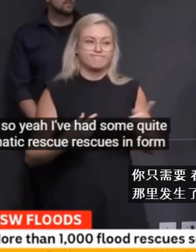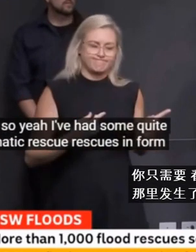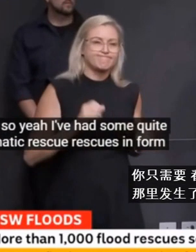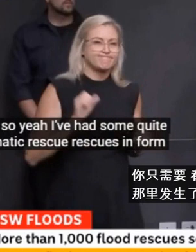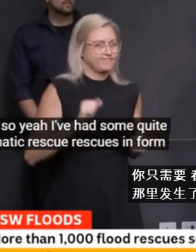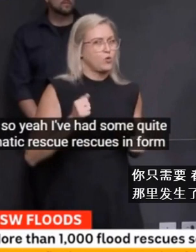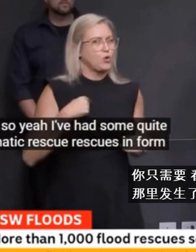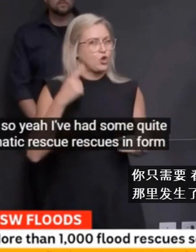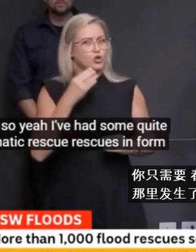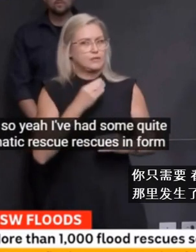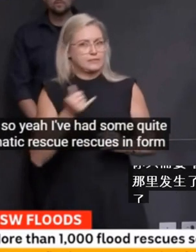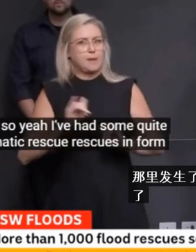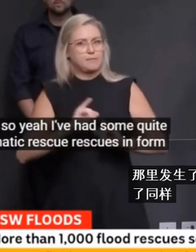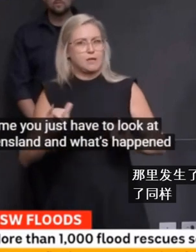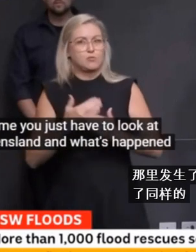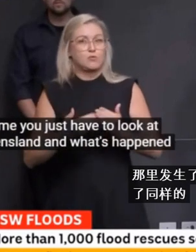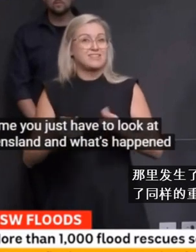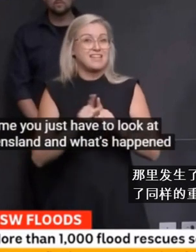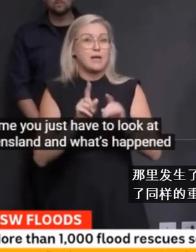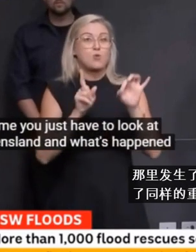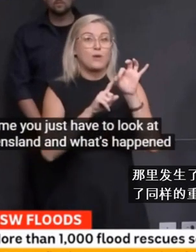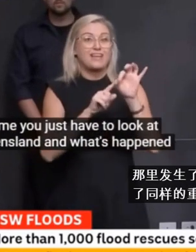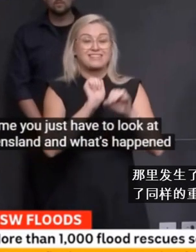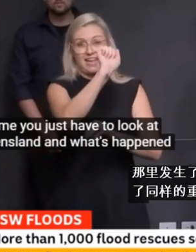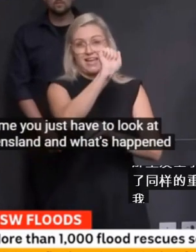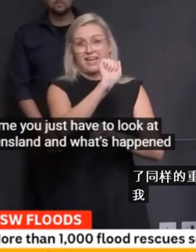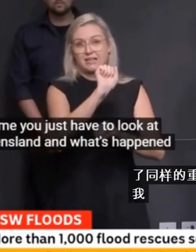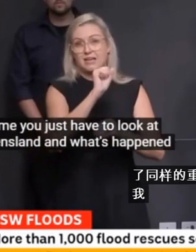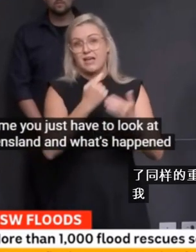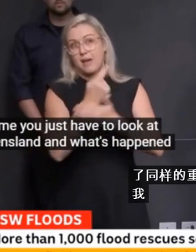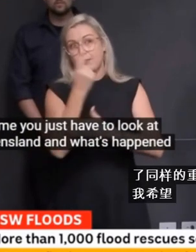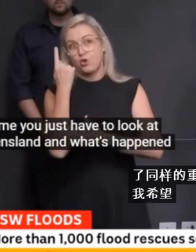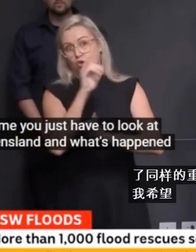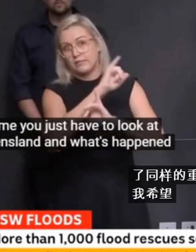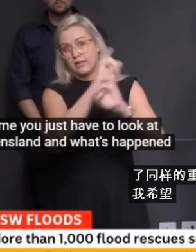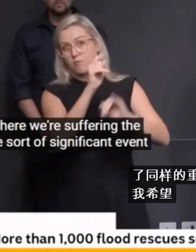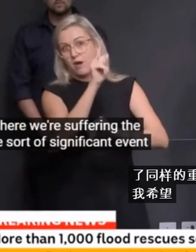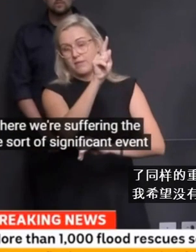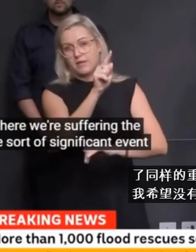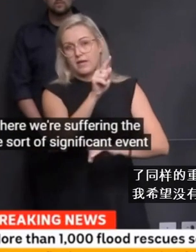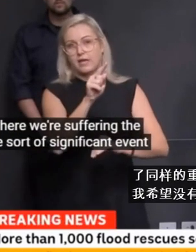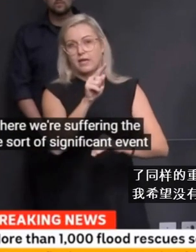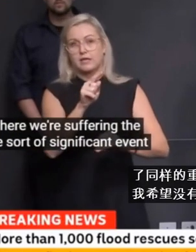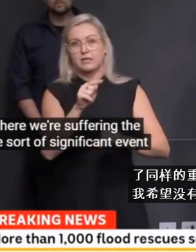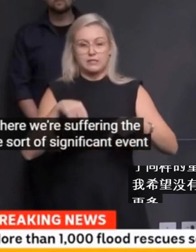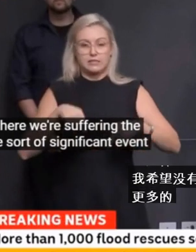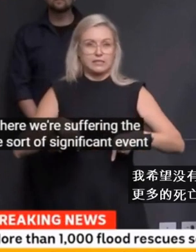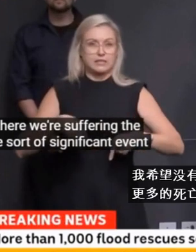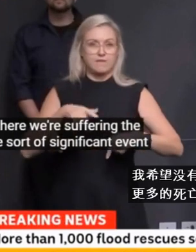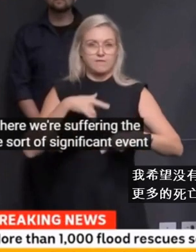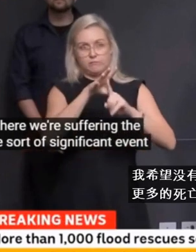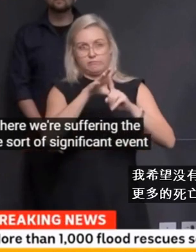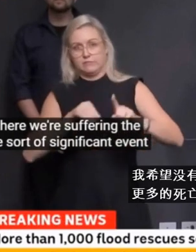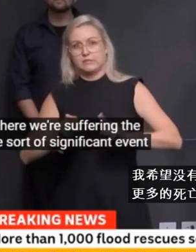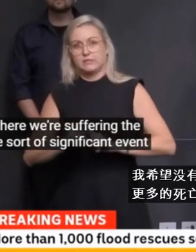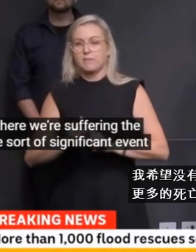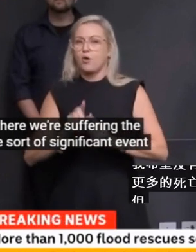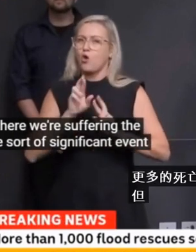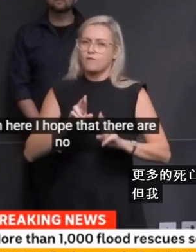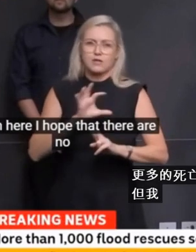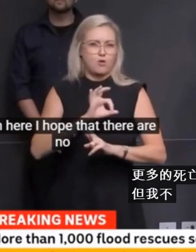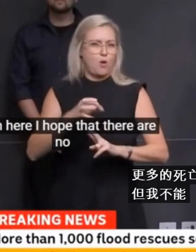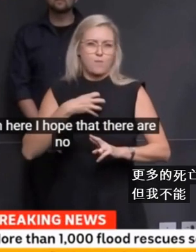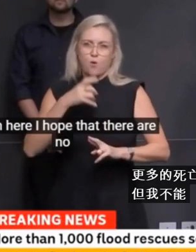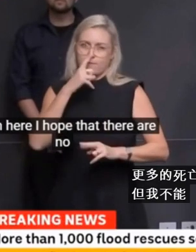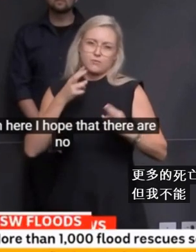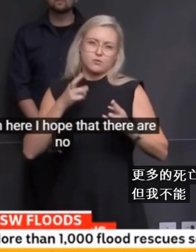what's happened up there. We're suffering the same sort of significant event down here. I hope that there are no more fatalities, but